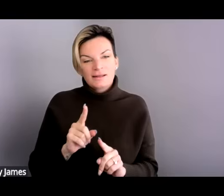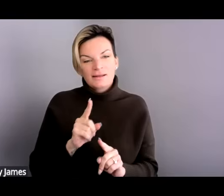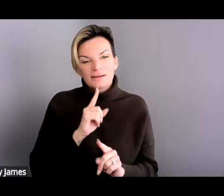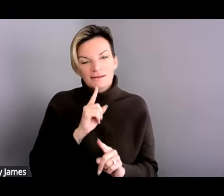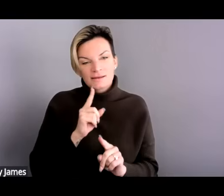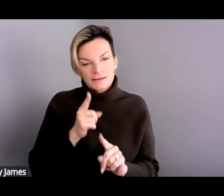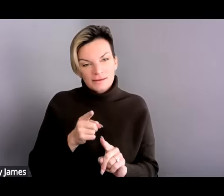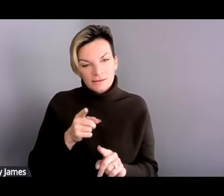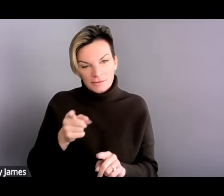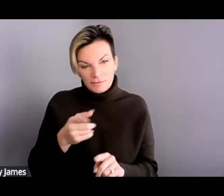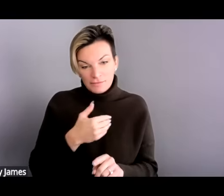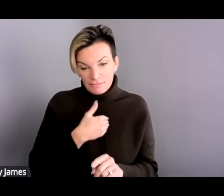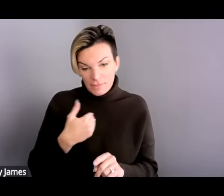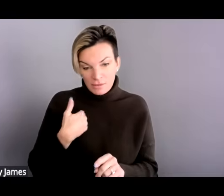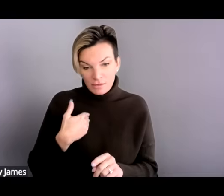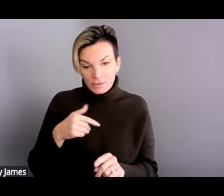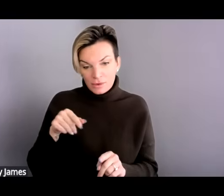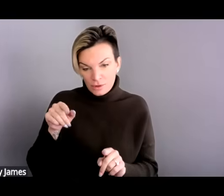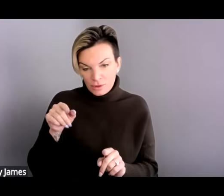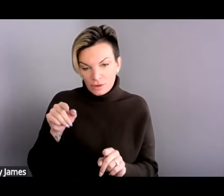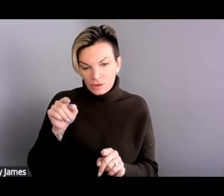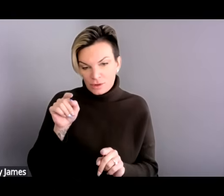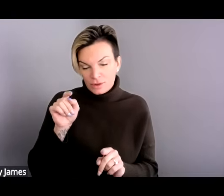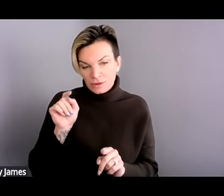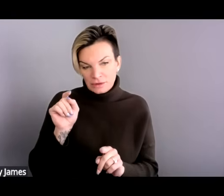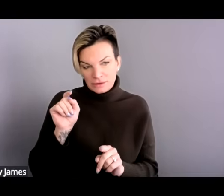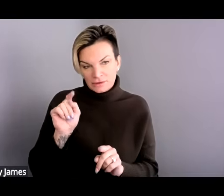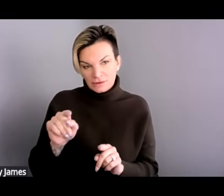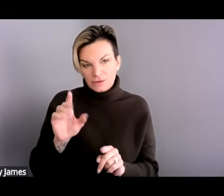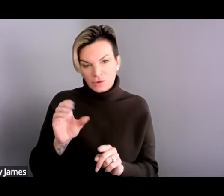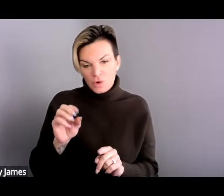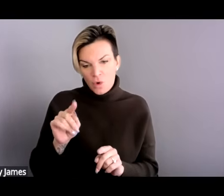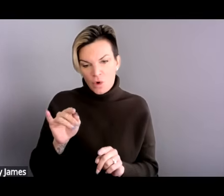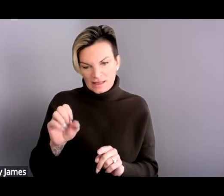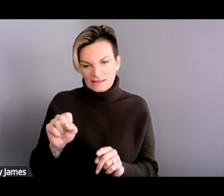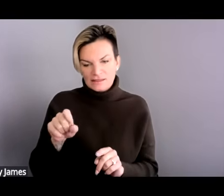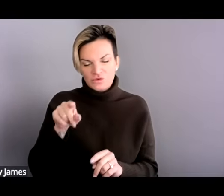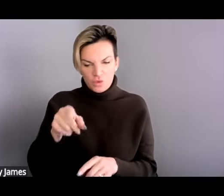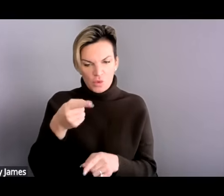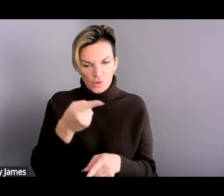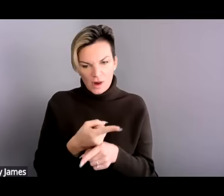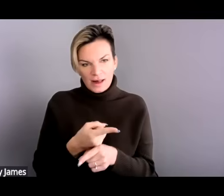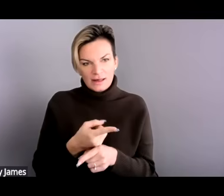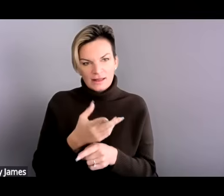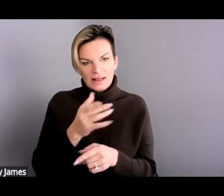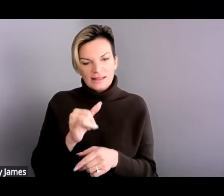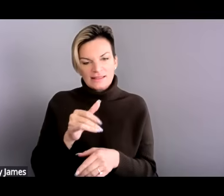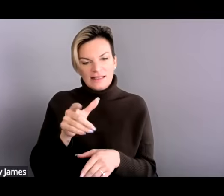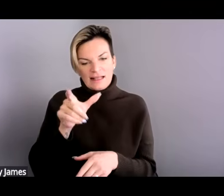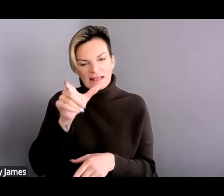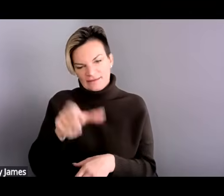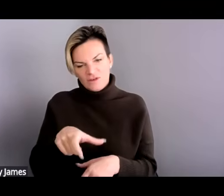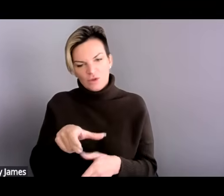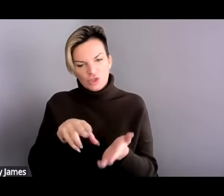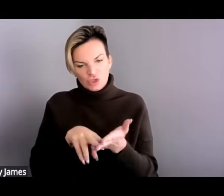Member Cordes, you are correct. It's an individual signature because they wanted that person on the ballot. And if that person